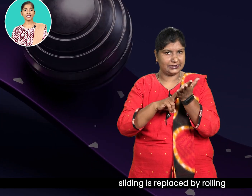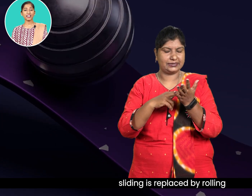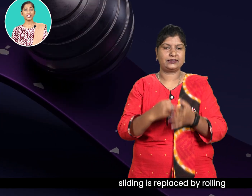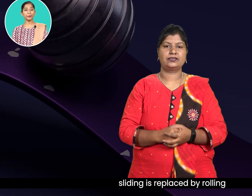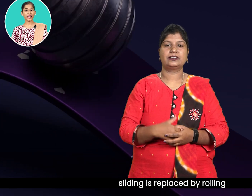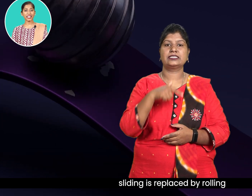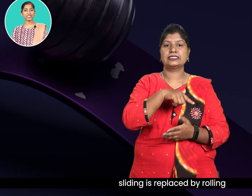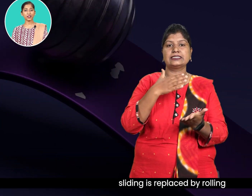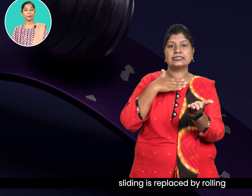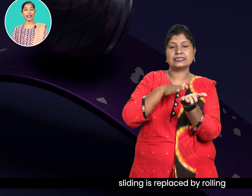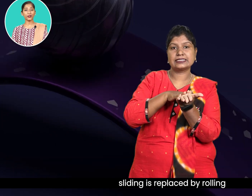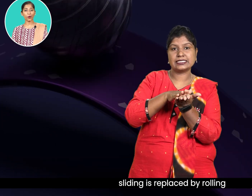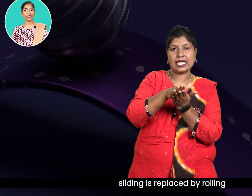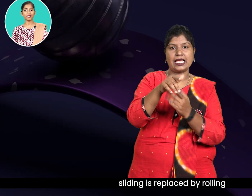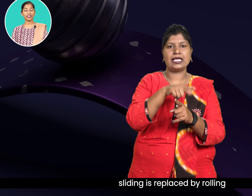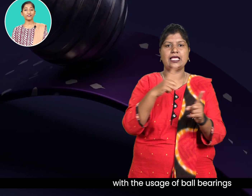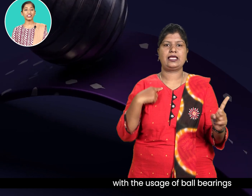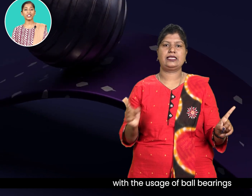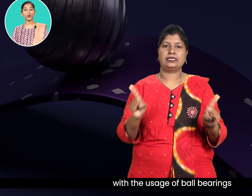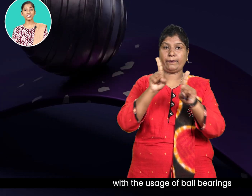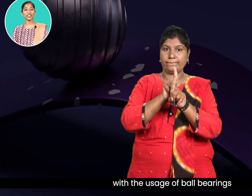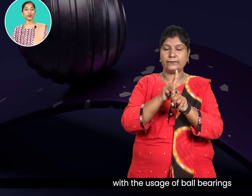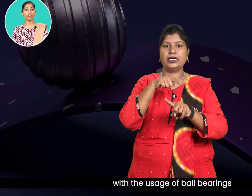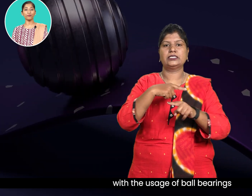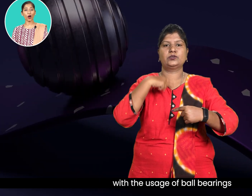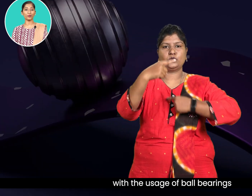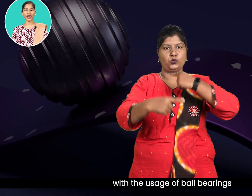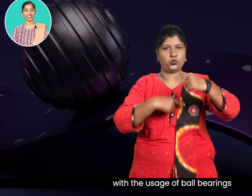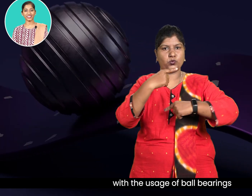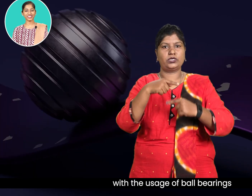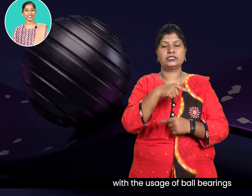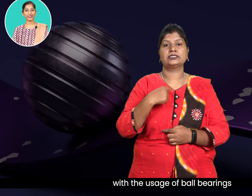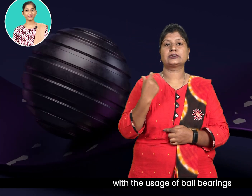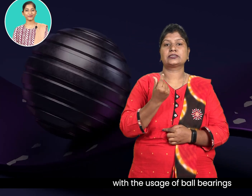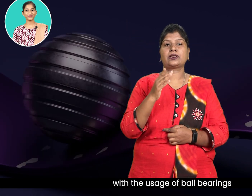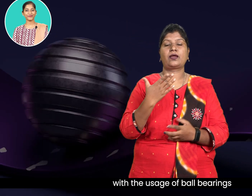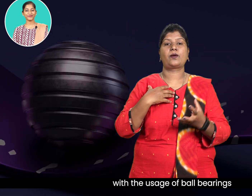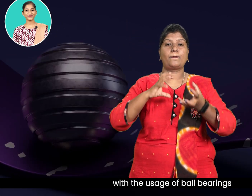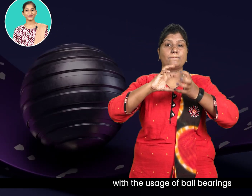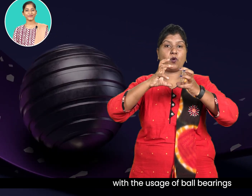sliding is replaced by rolling with the usage of ball bearings.